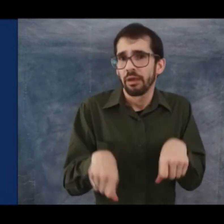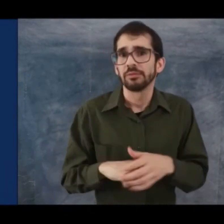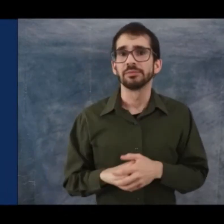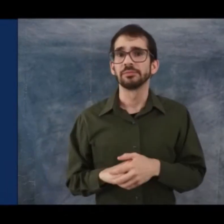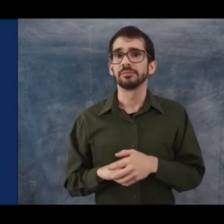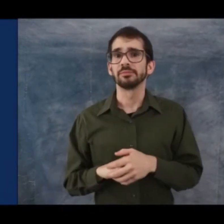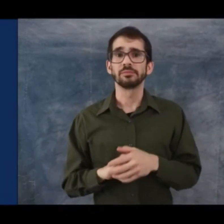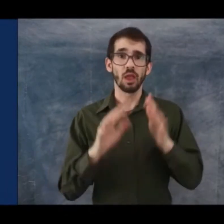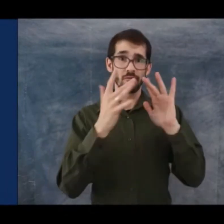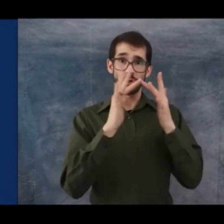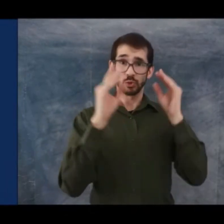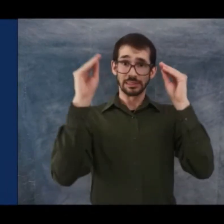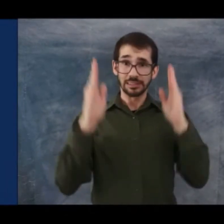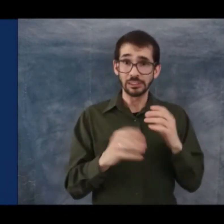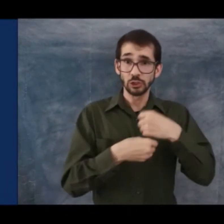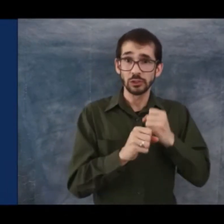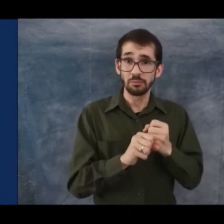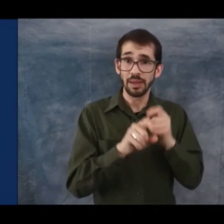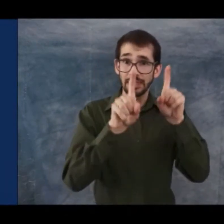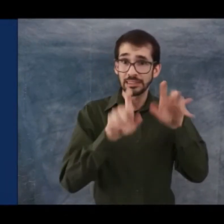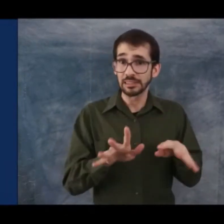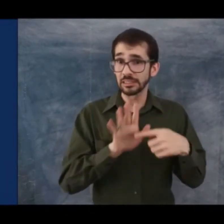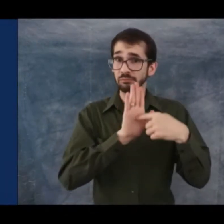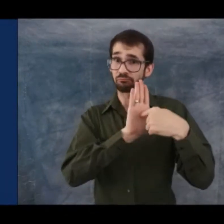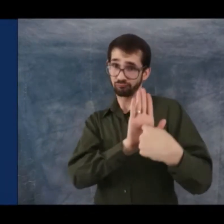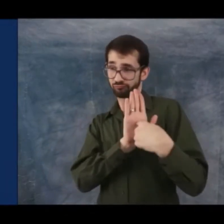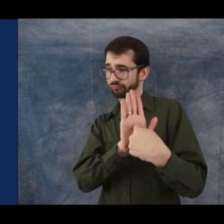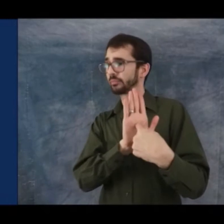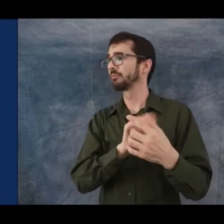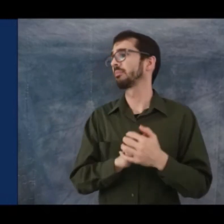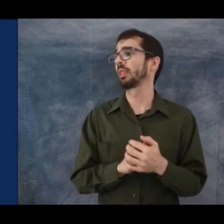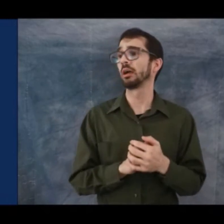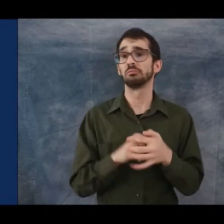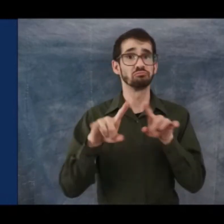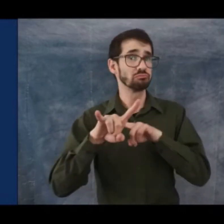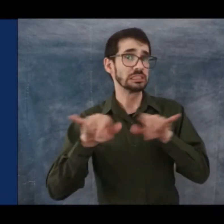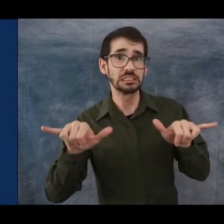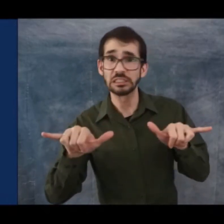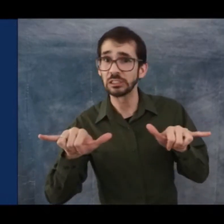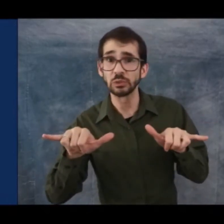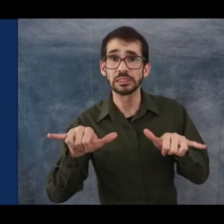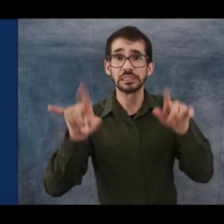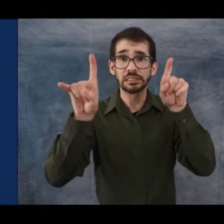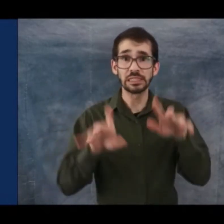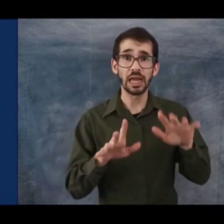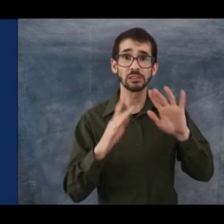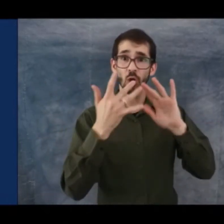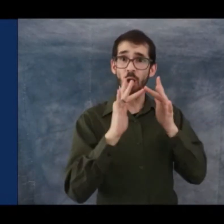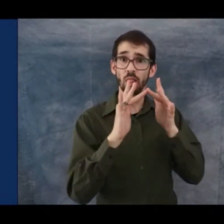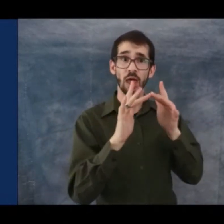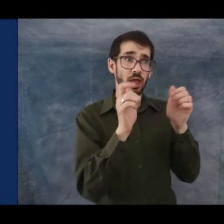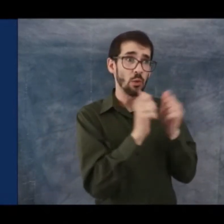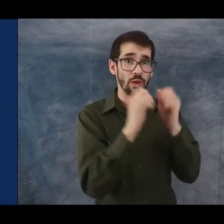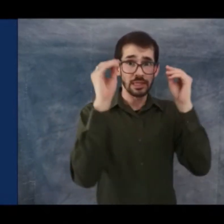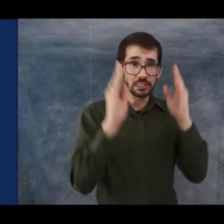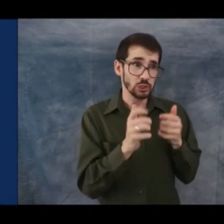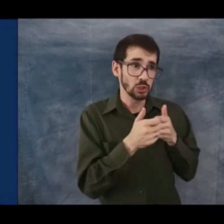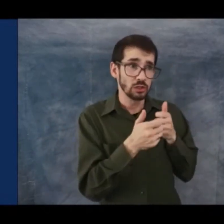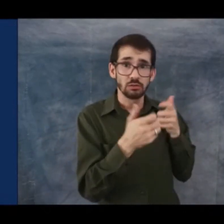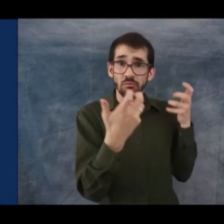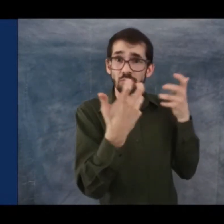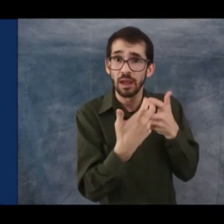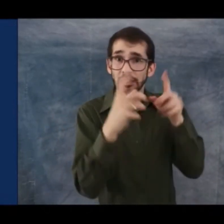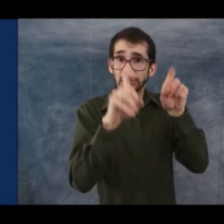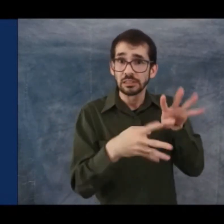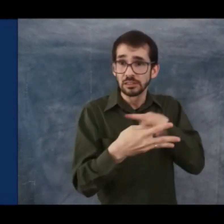Virtual teacher-made exams can be any of the following: a synchronous test online with the teacher per the testing schedule, a test that is